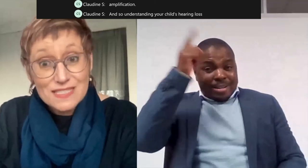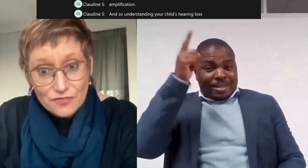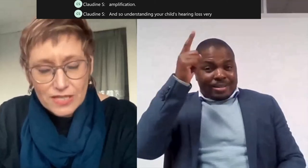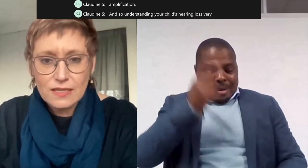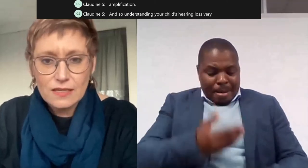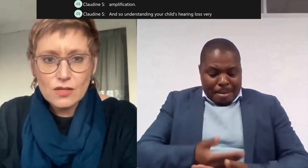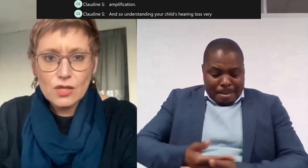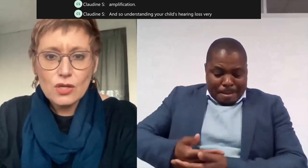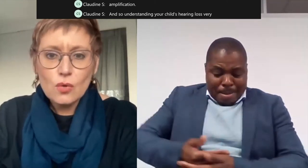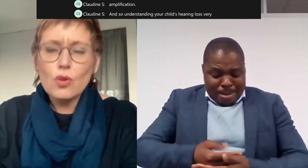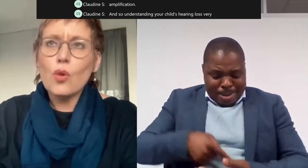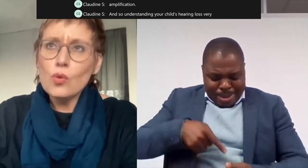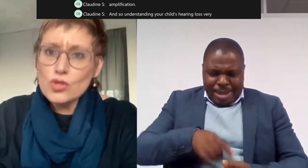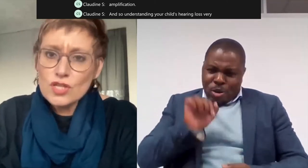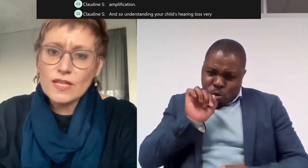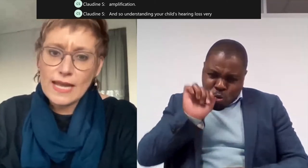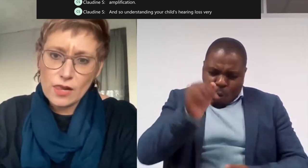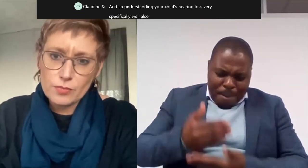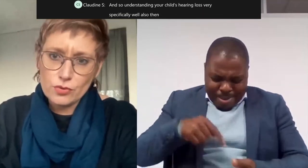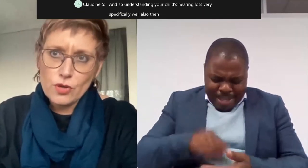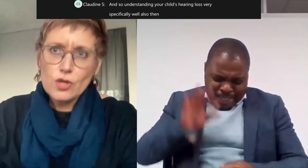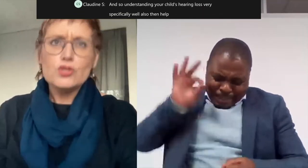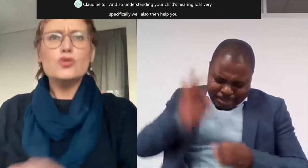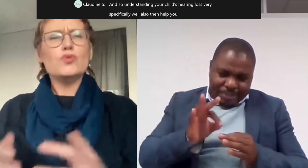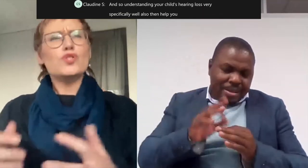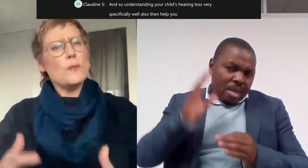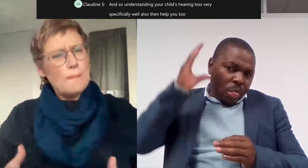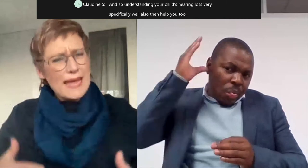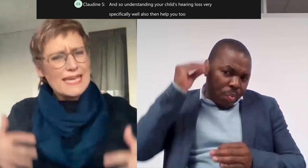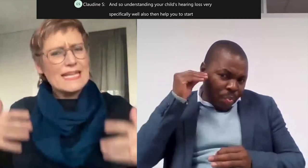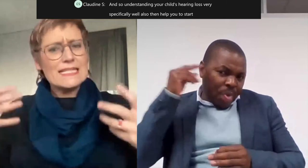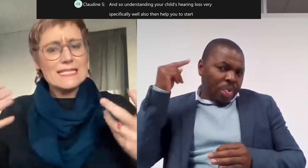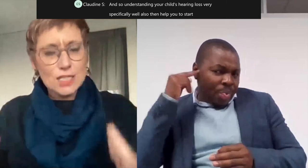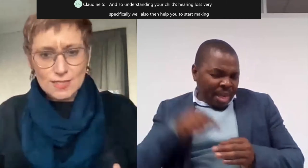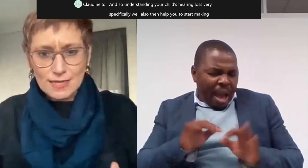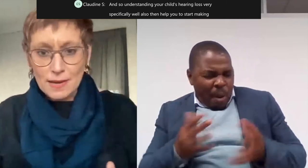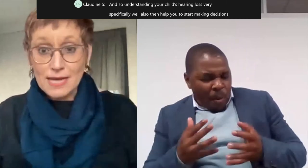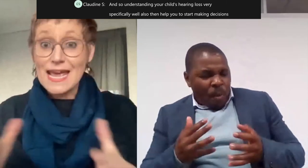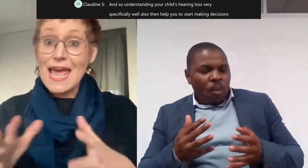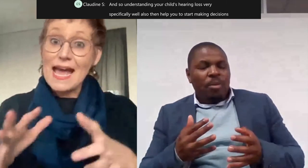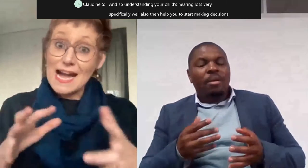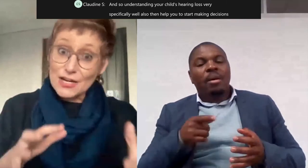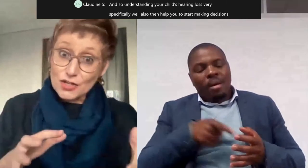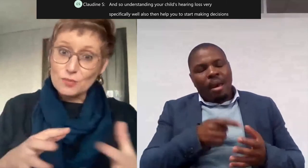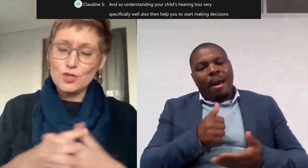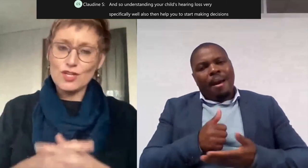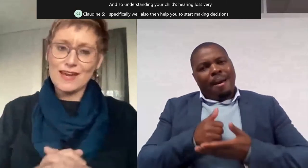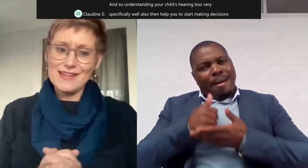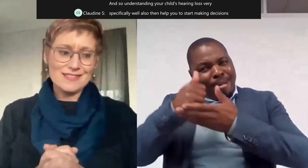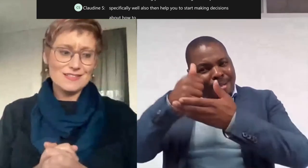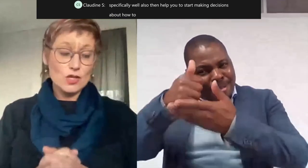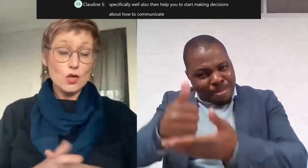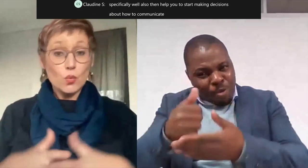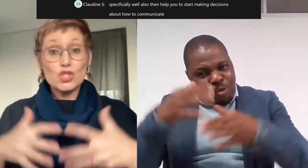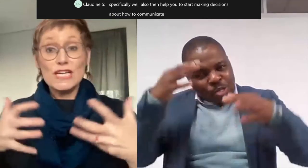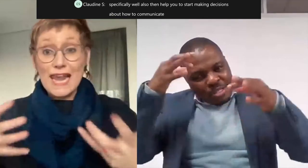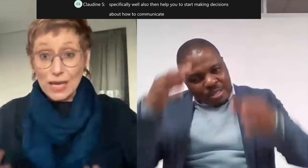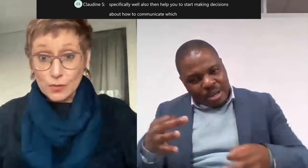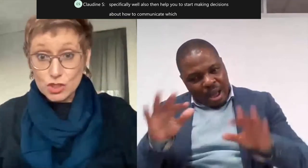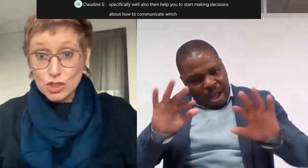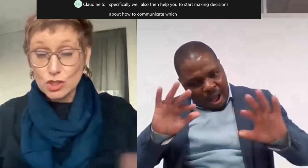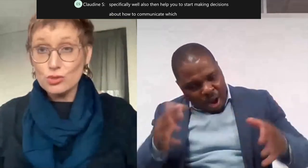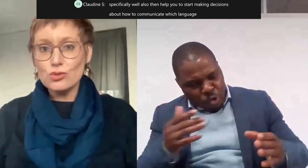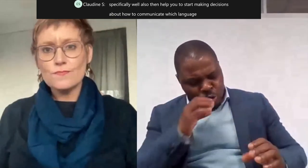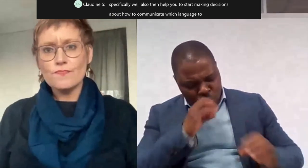loss very specifically will also then help you to start making decisions about how to communicate,